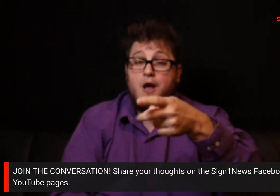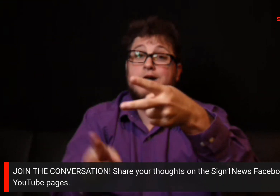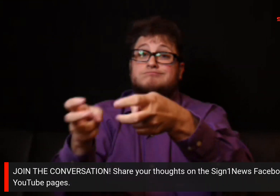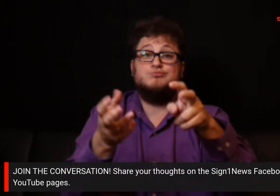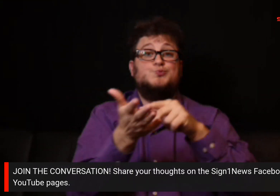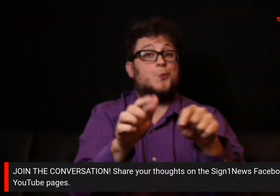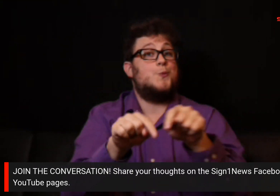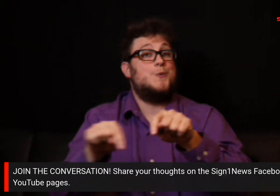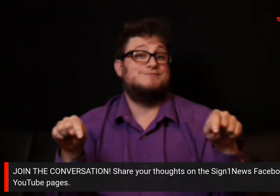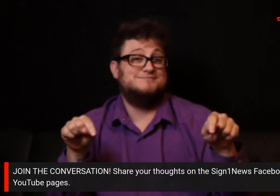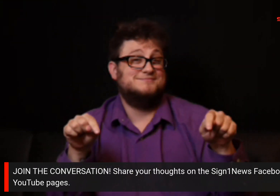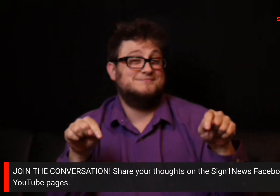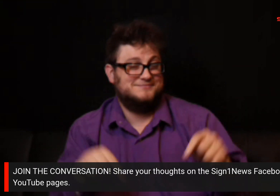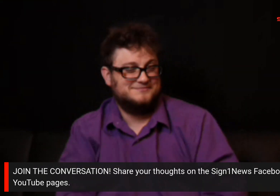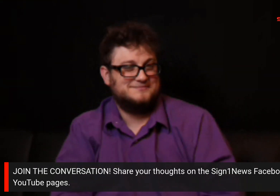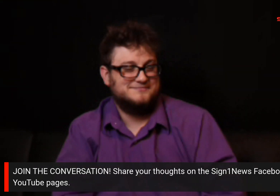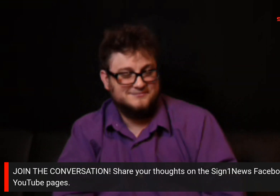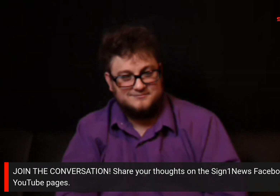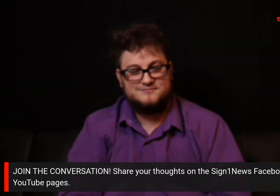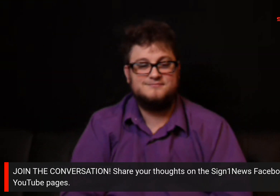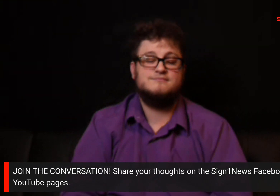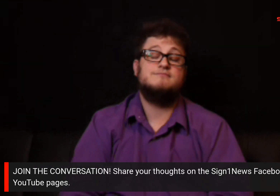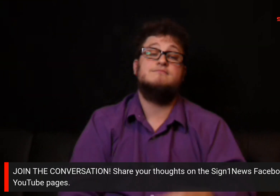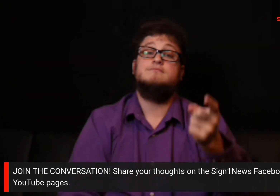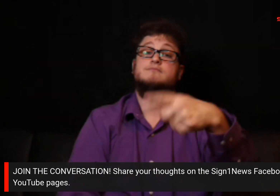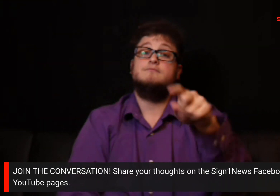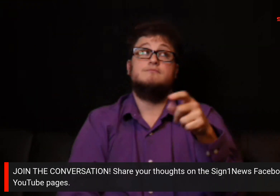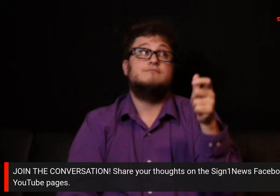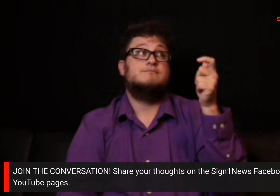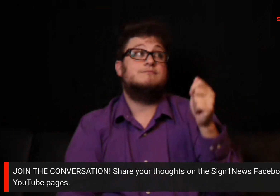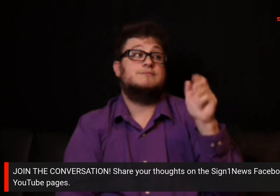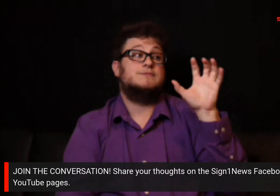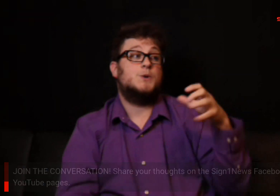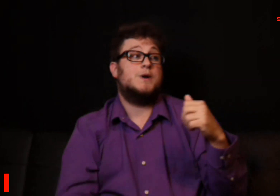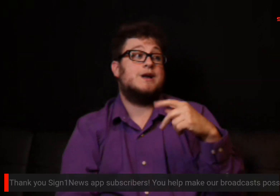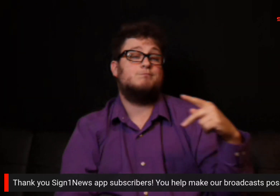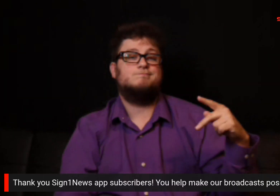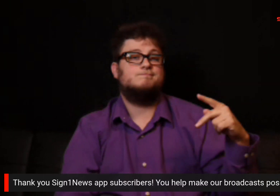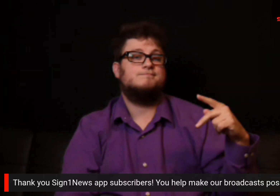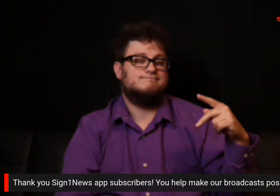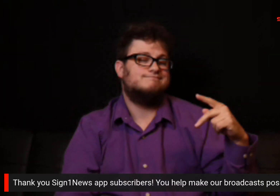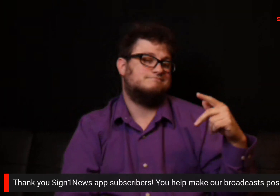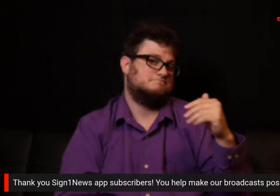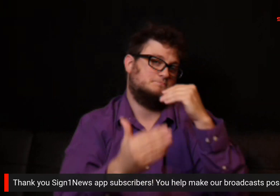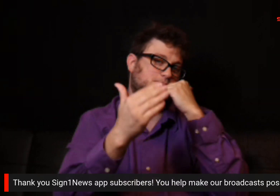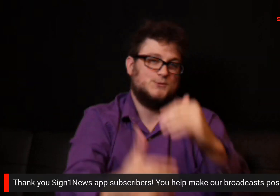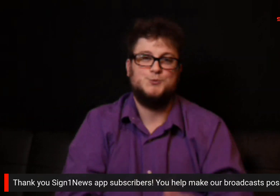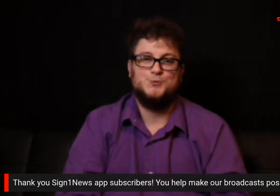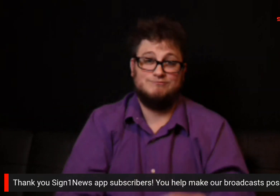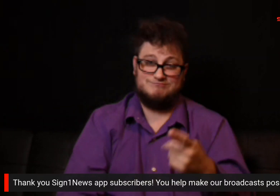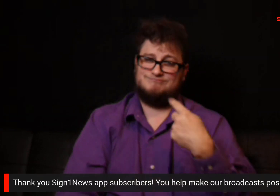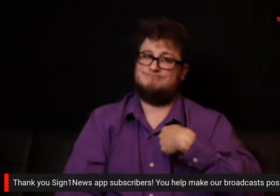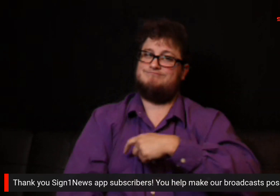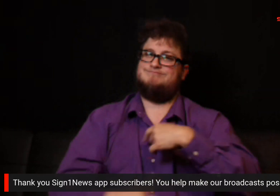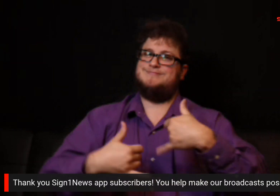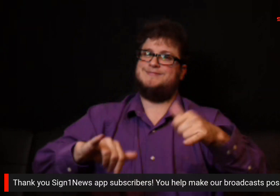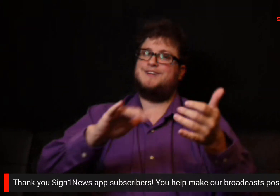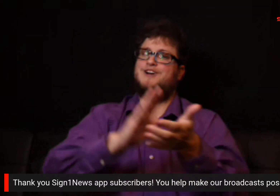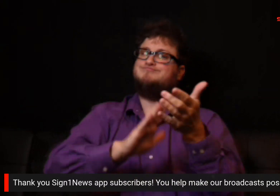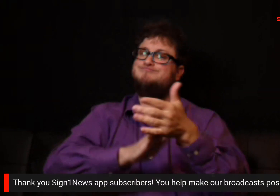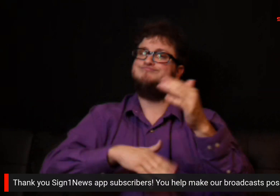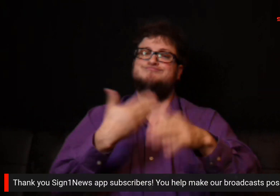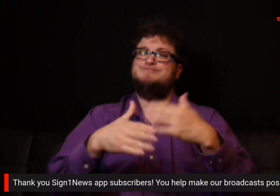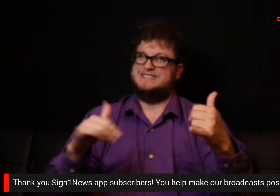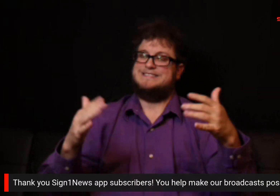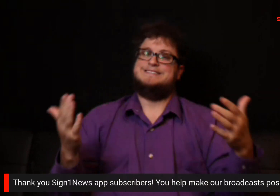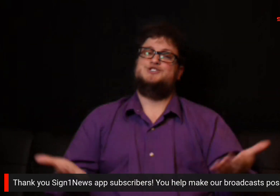a big thank you to our sign one news app subscribers you